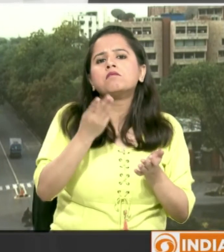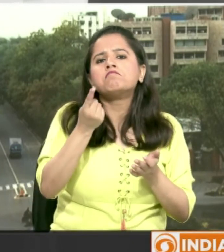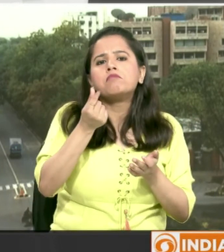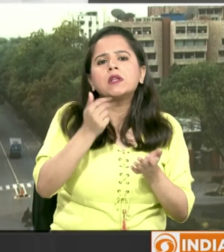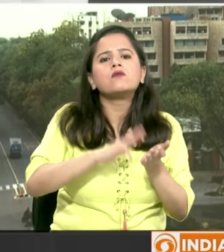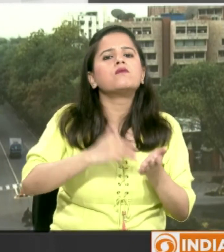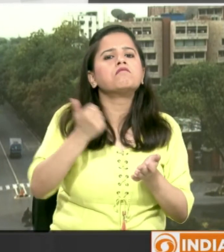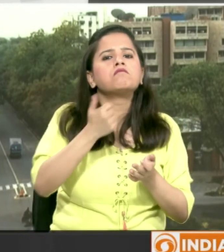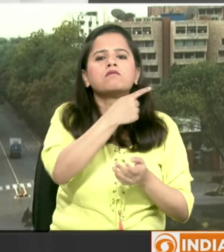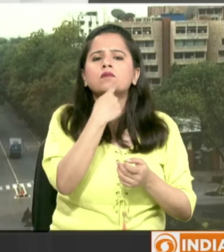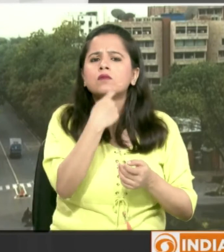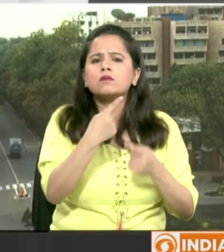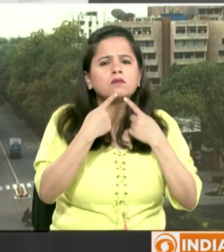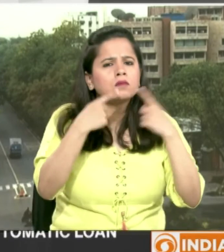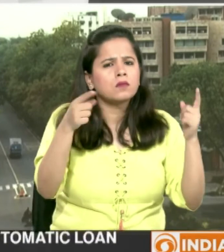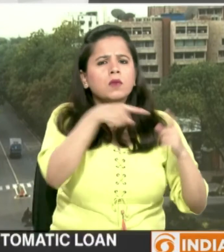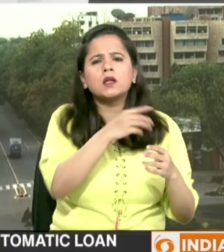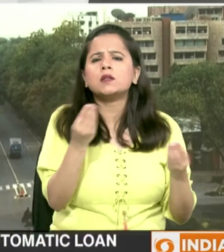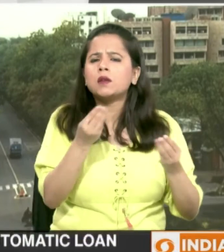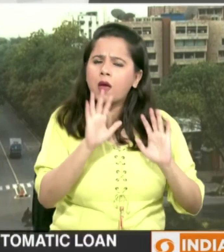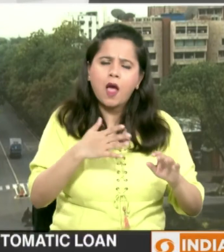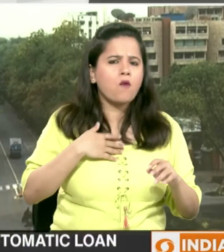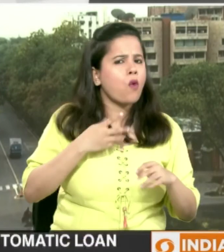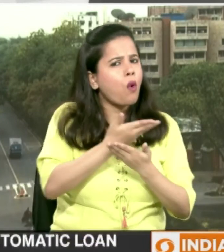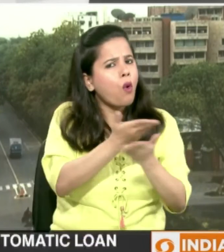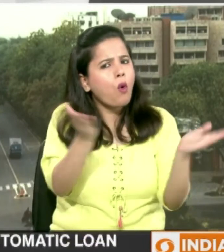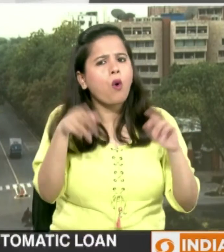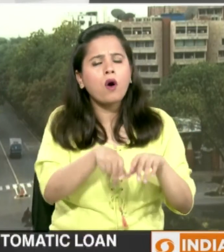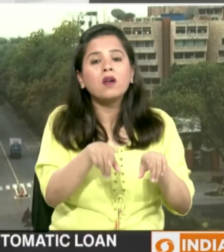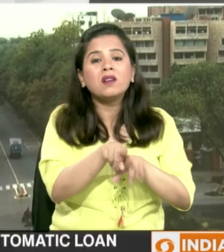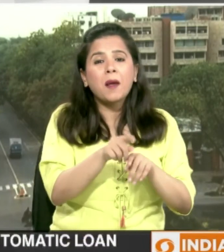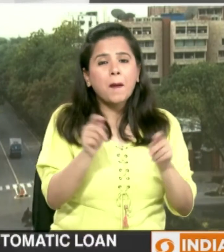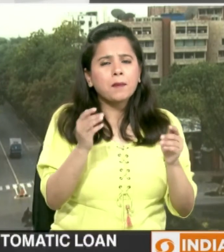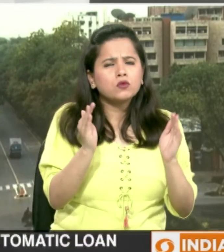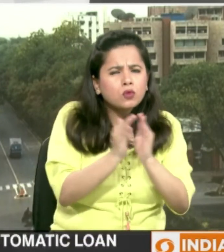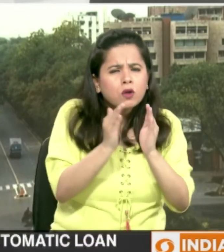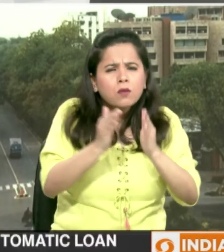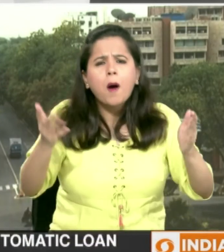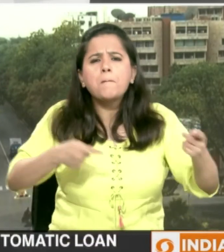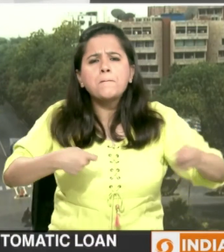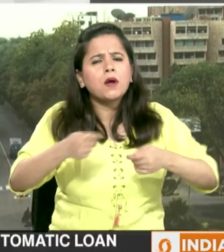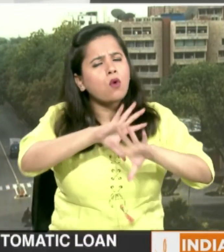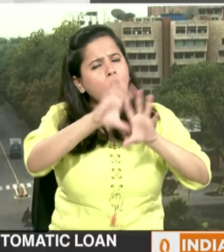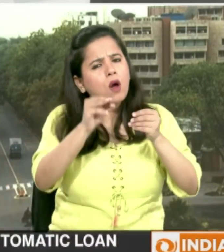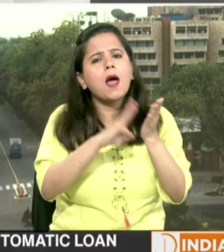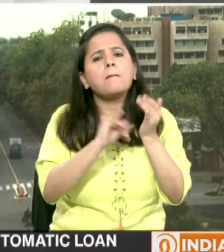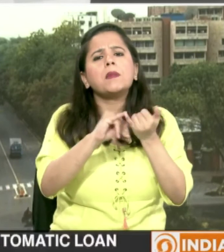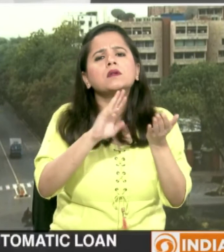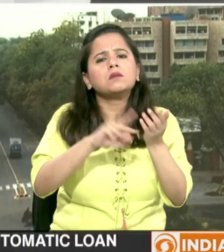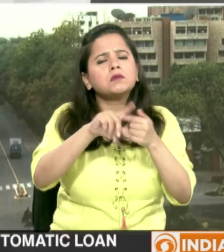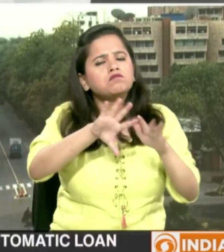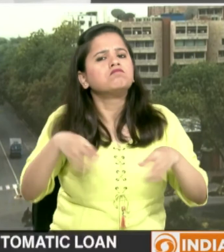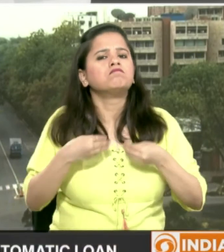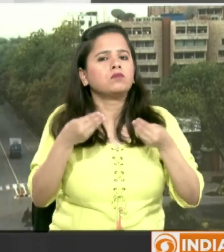said that she had something for all the sectors, including the MSME.